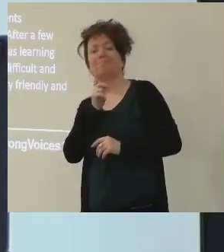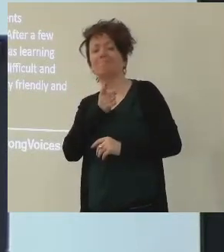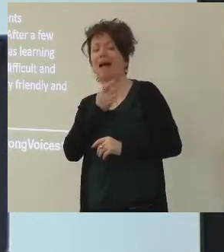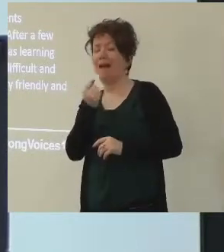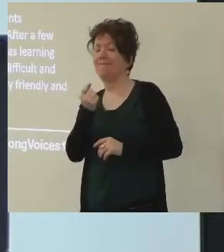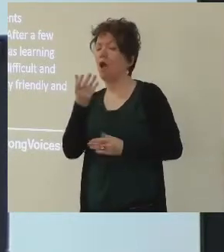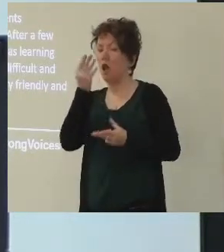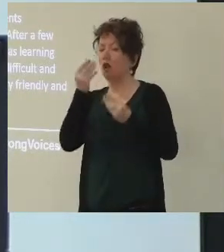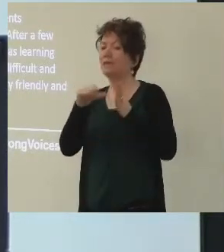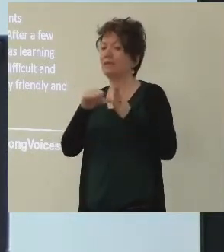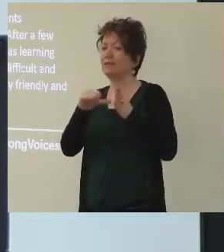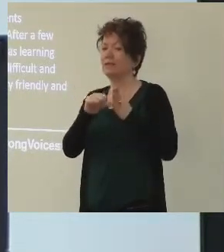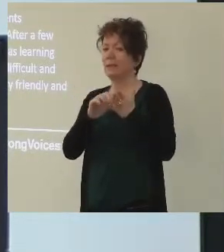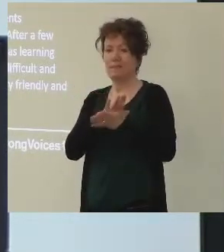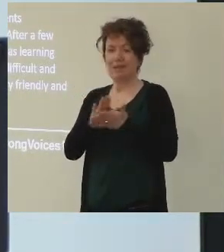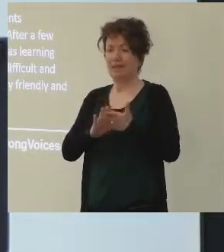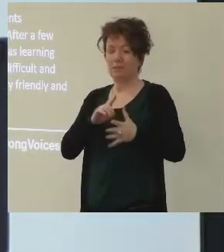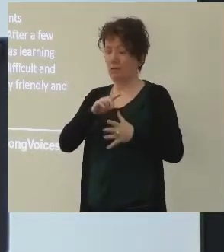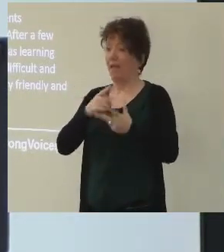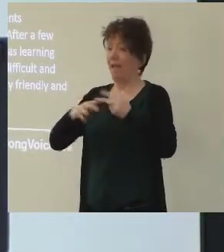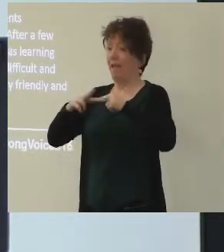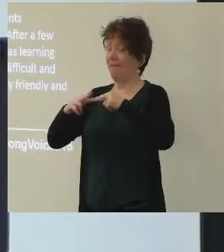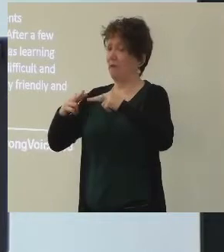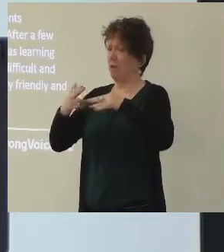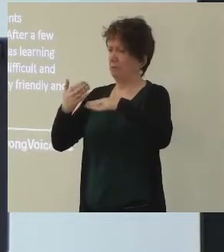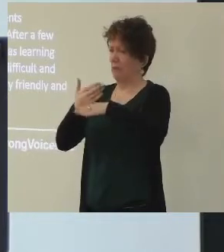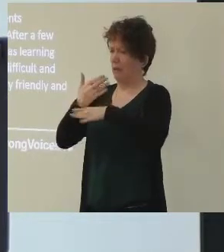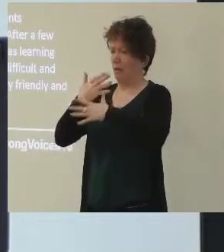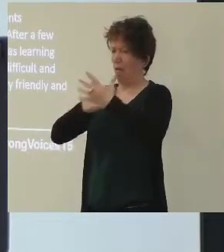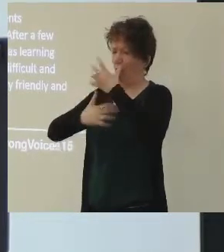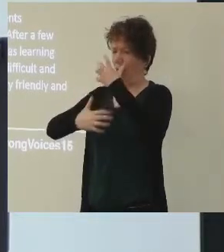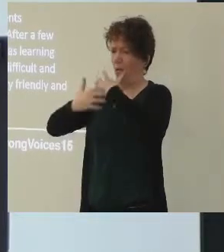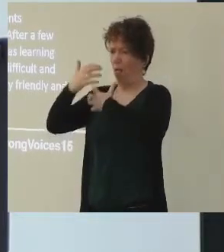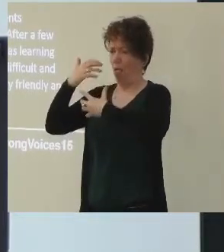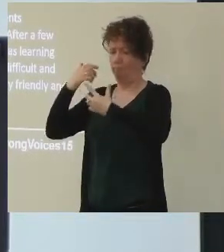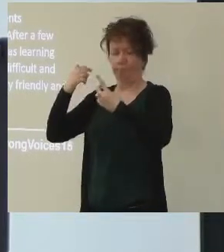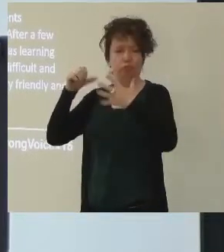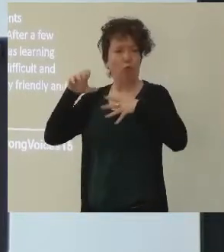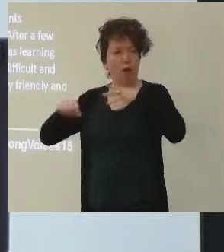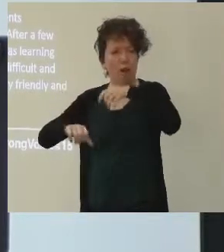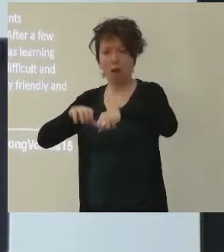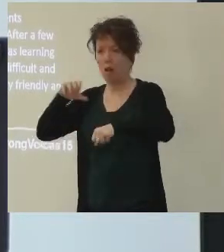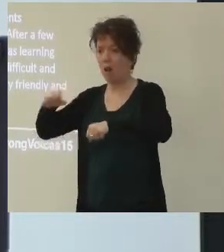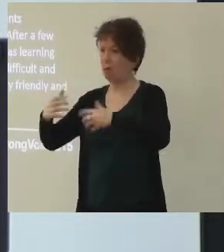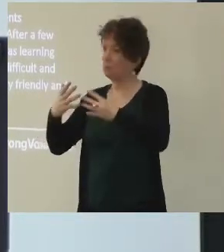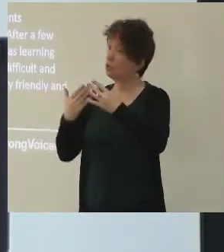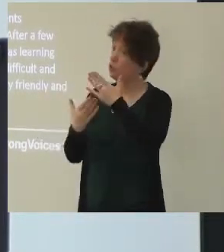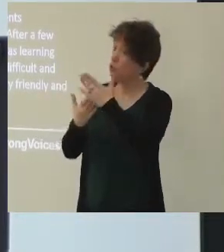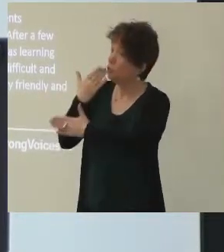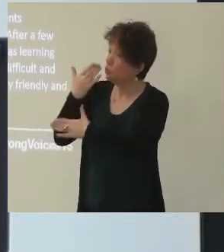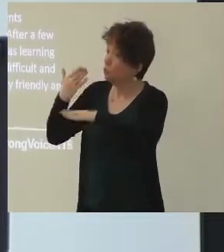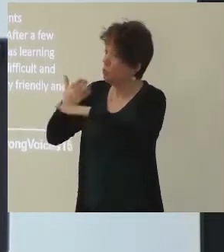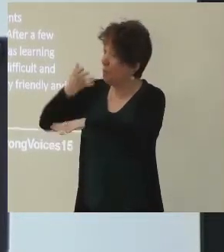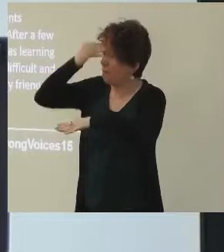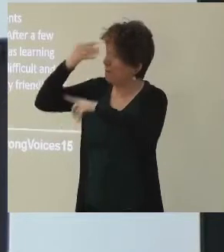difficulties, which means that she finds complicated tasks difficult and struggles to learn new tasks